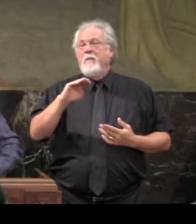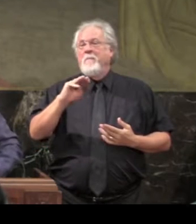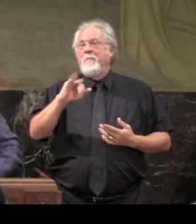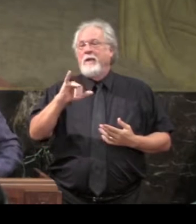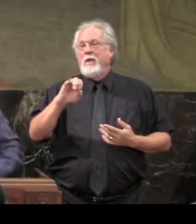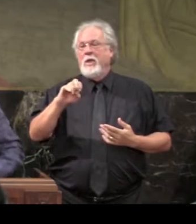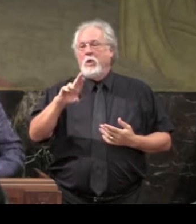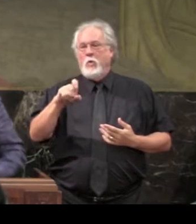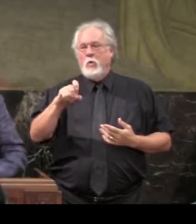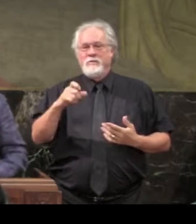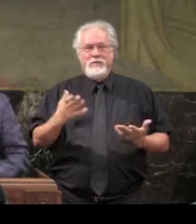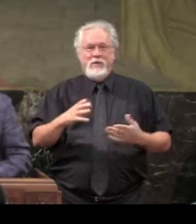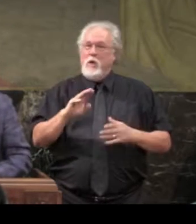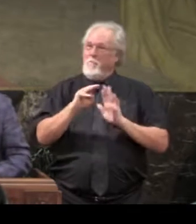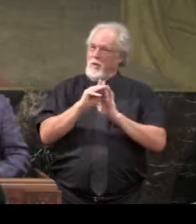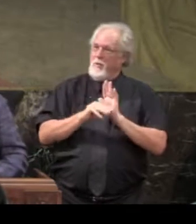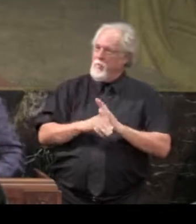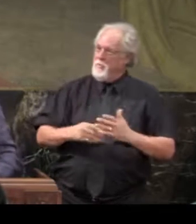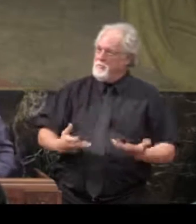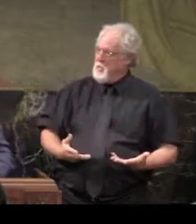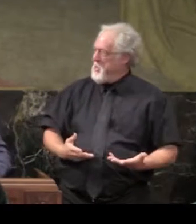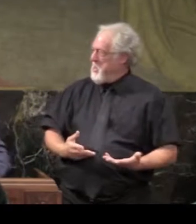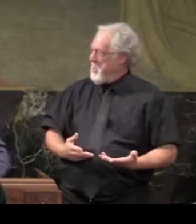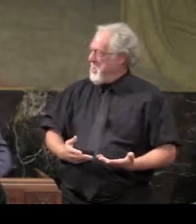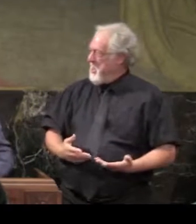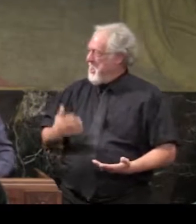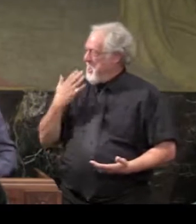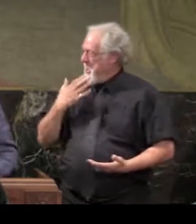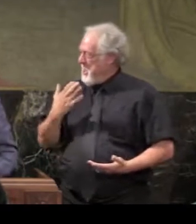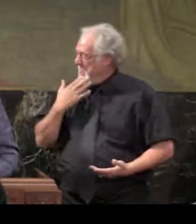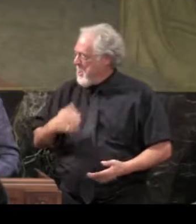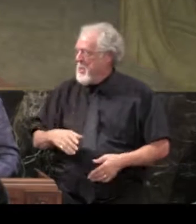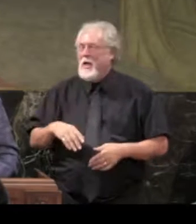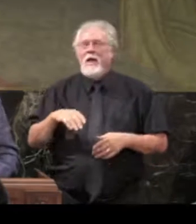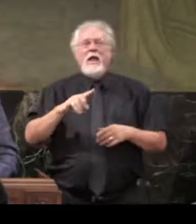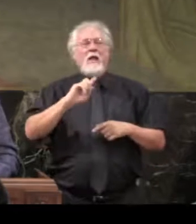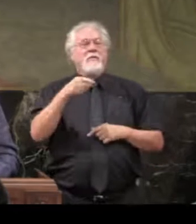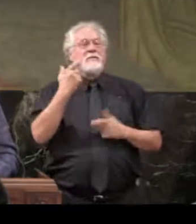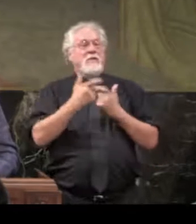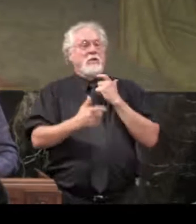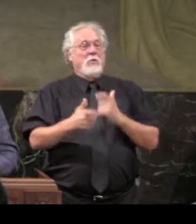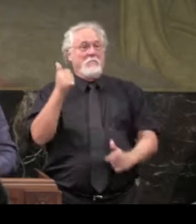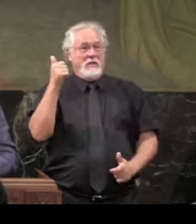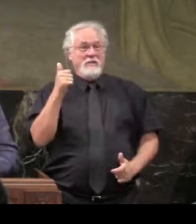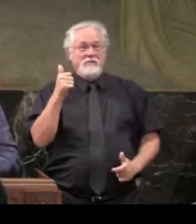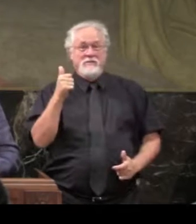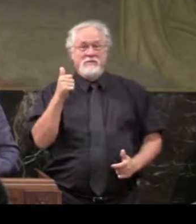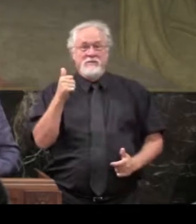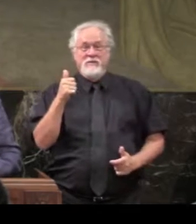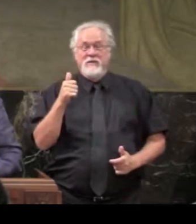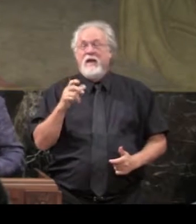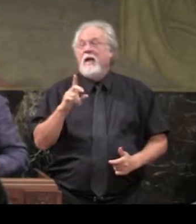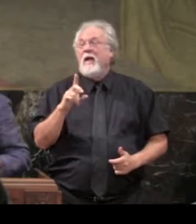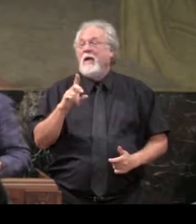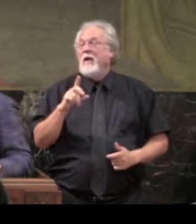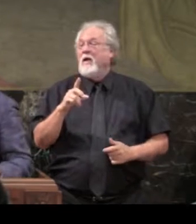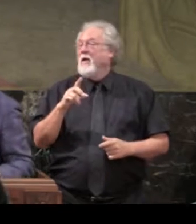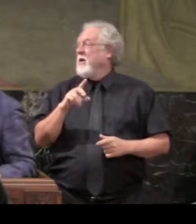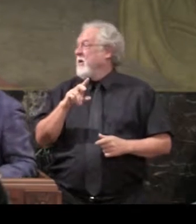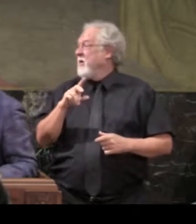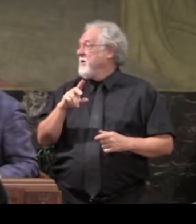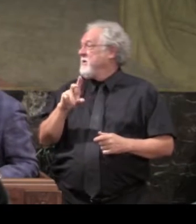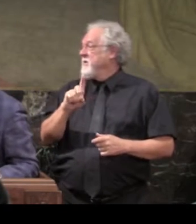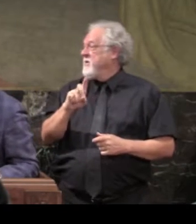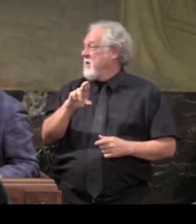here, Monroe is one of those. And in fact, the single biggest DRA investment in the